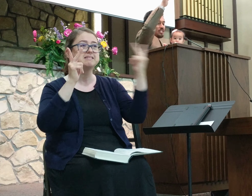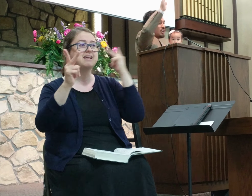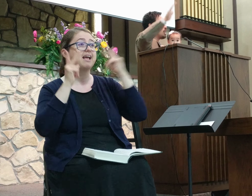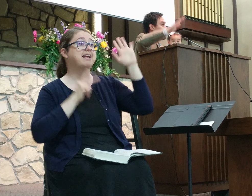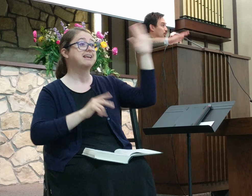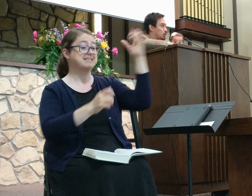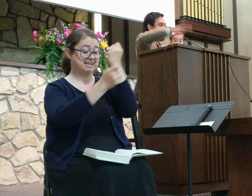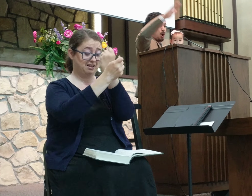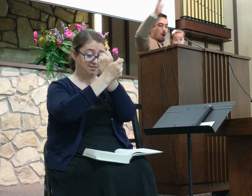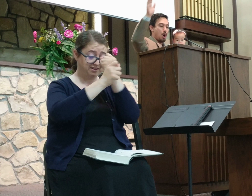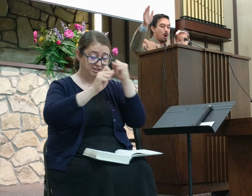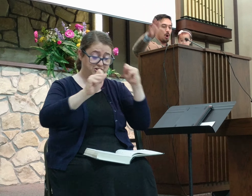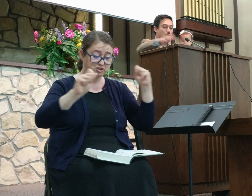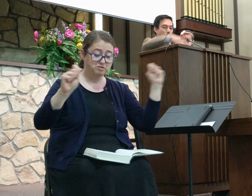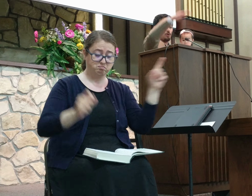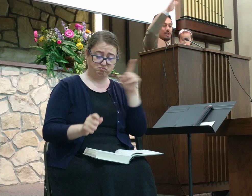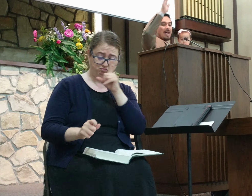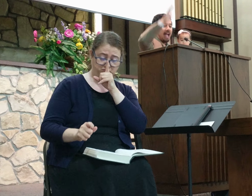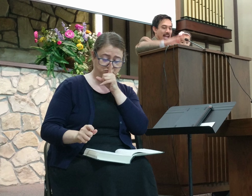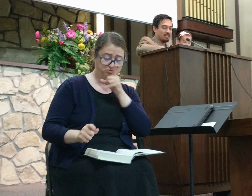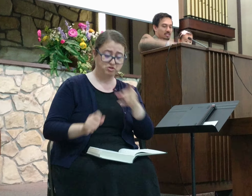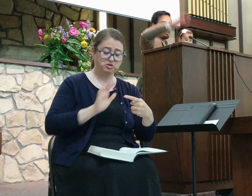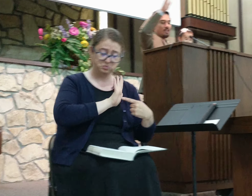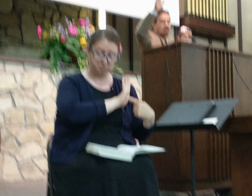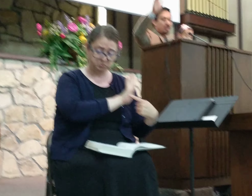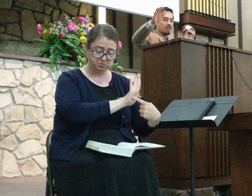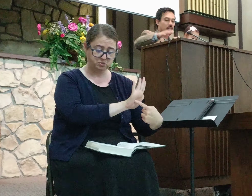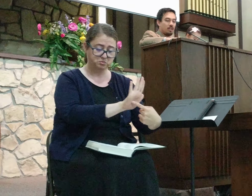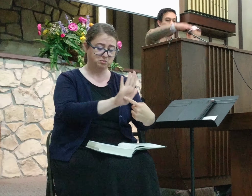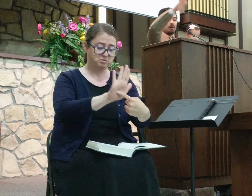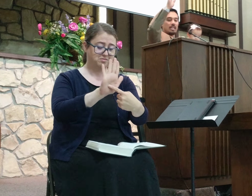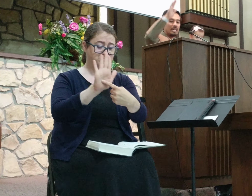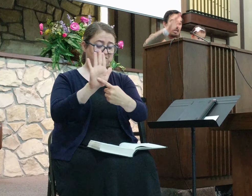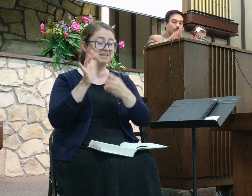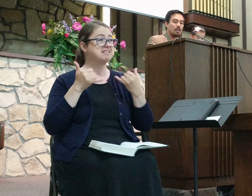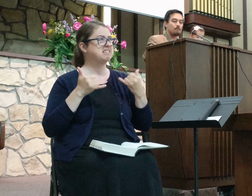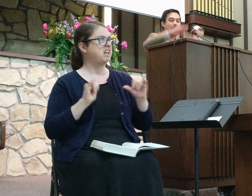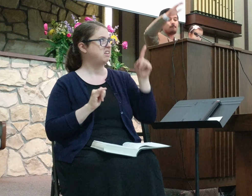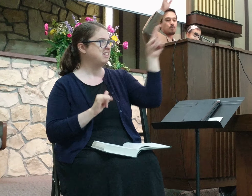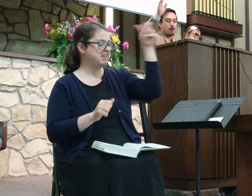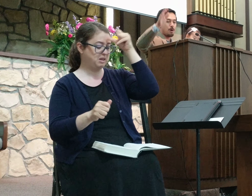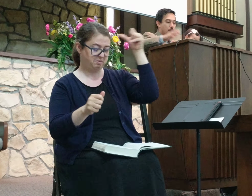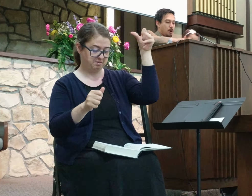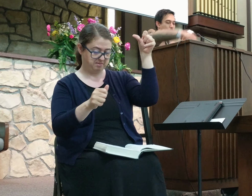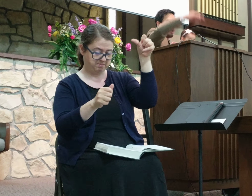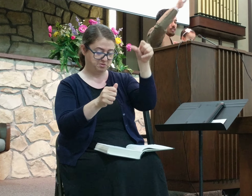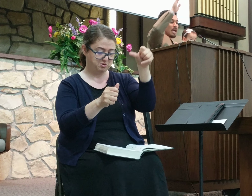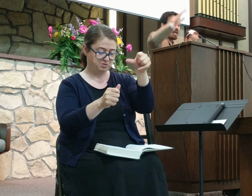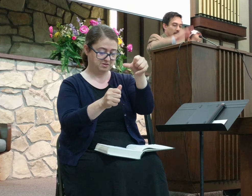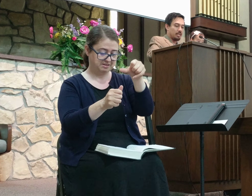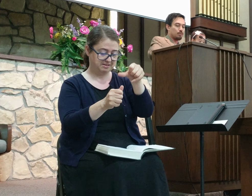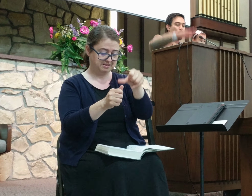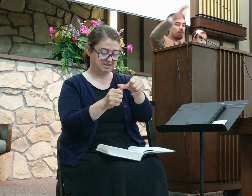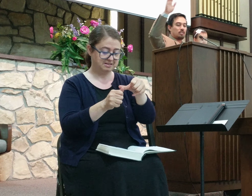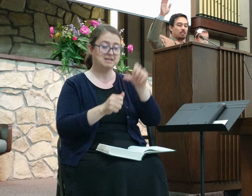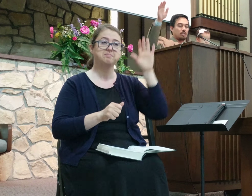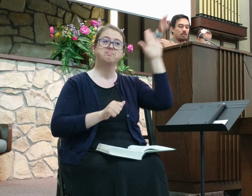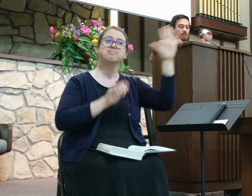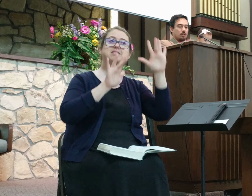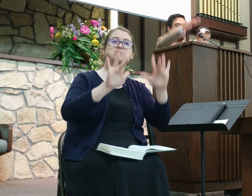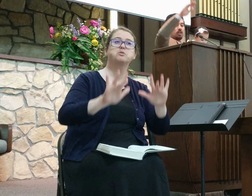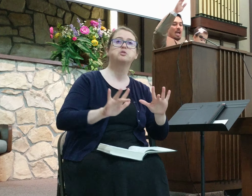salvation is shown, and still He remembers His